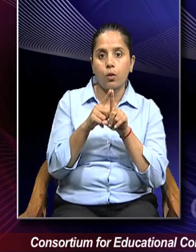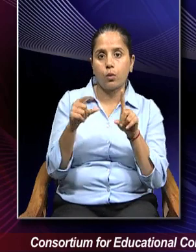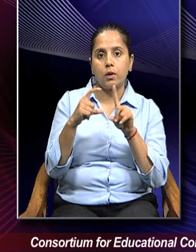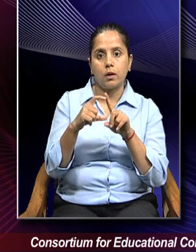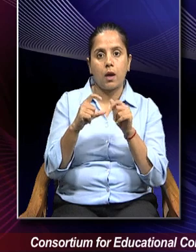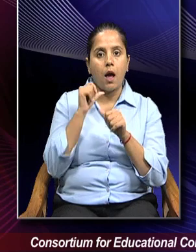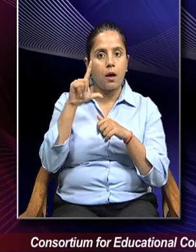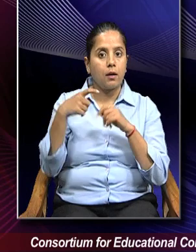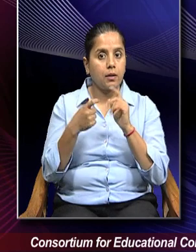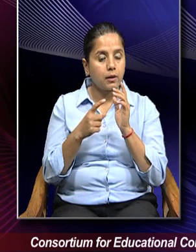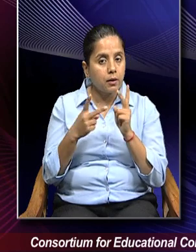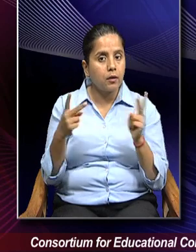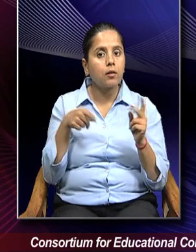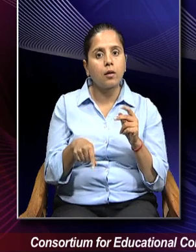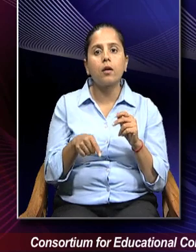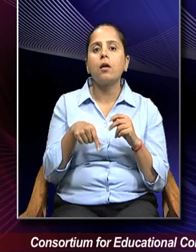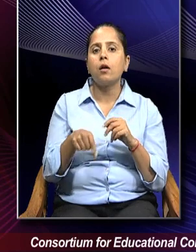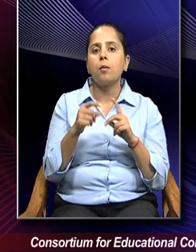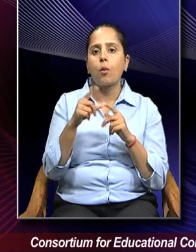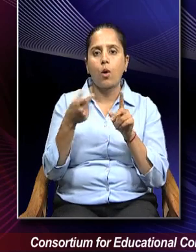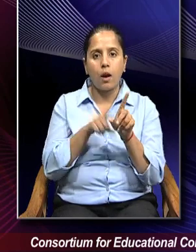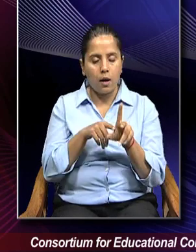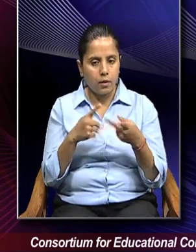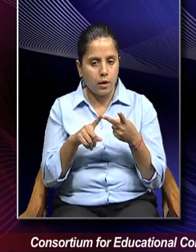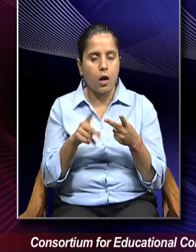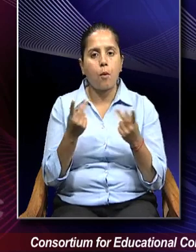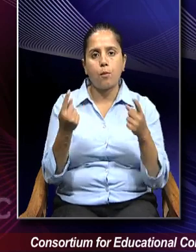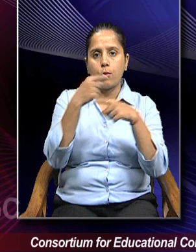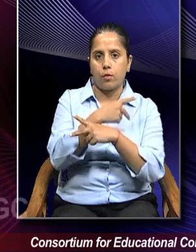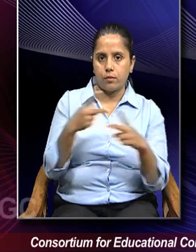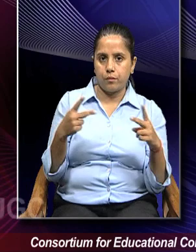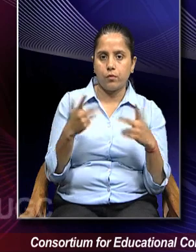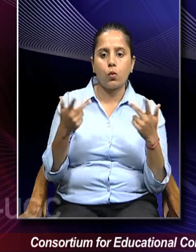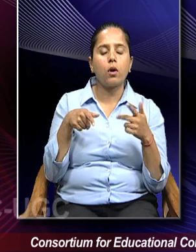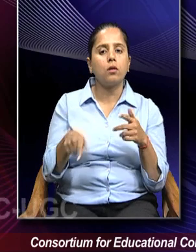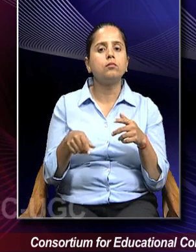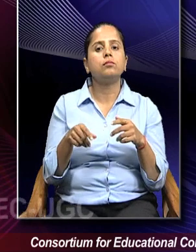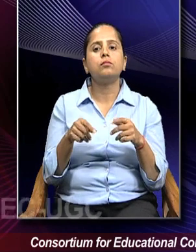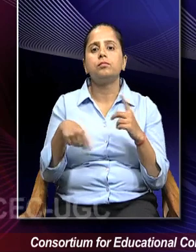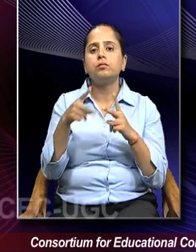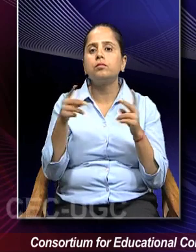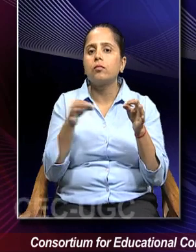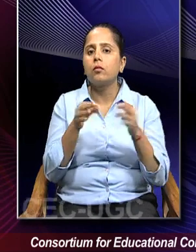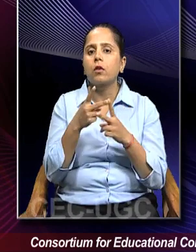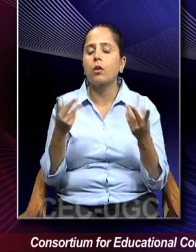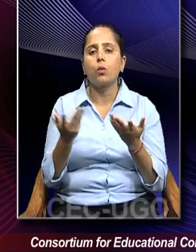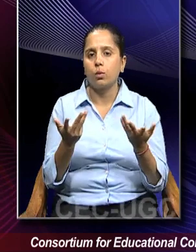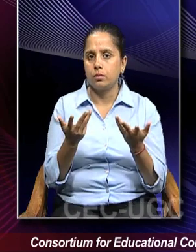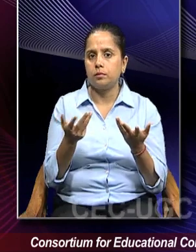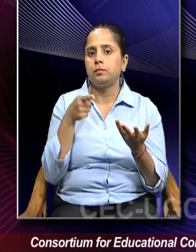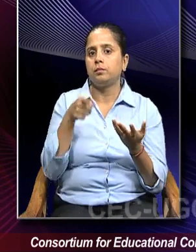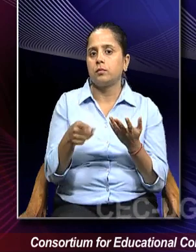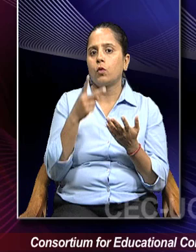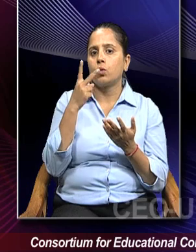method, its focus is on polarities and opposites, that what are the outliers, what are the polarities, what are the